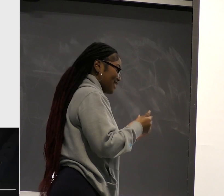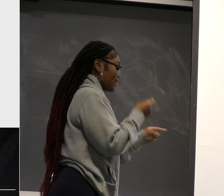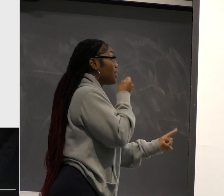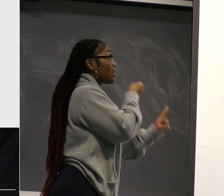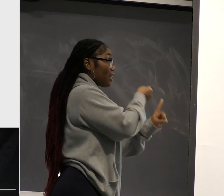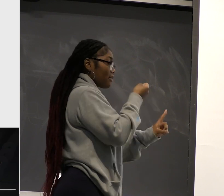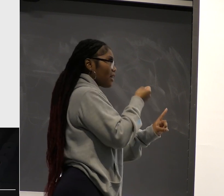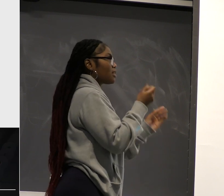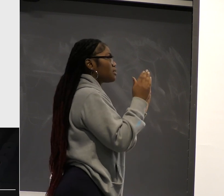as disabled. Thank you.